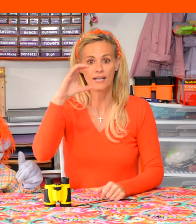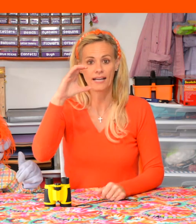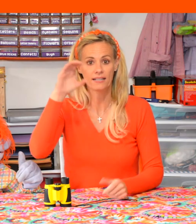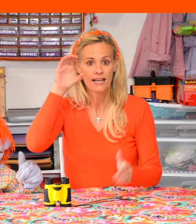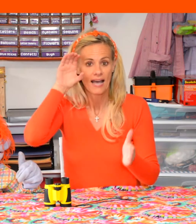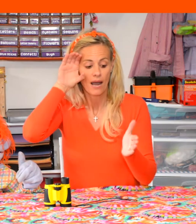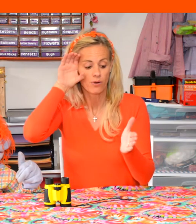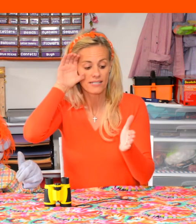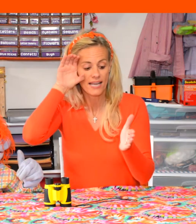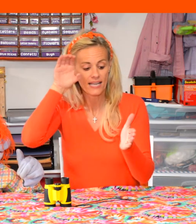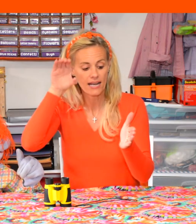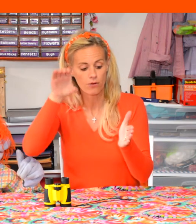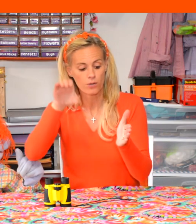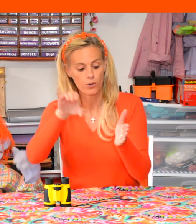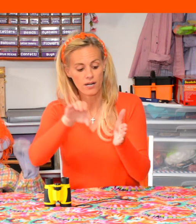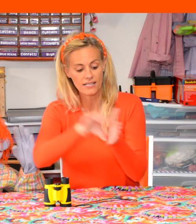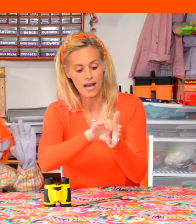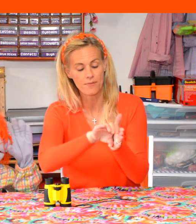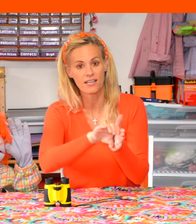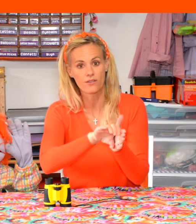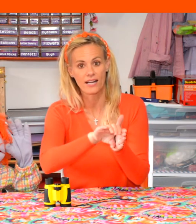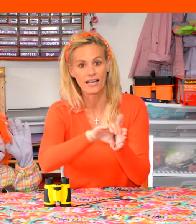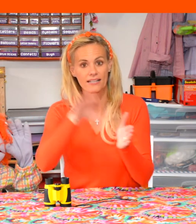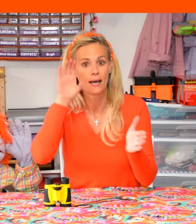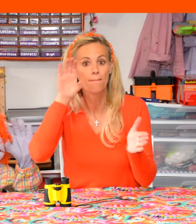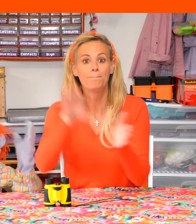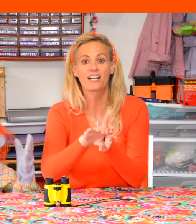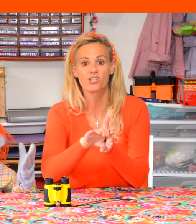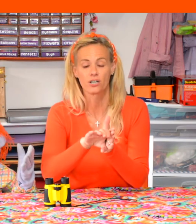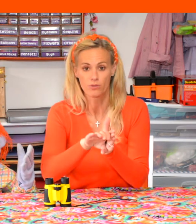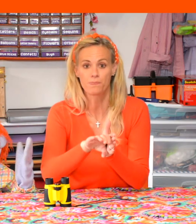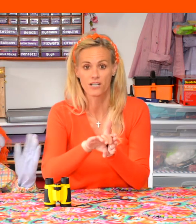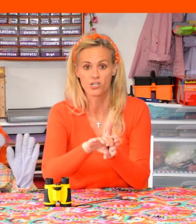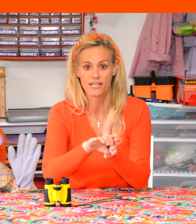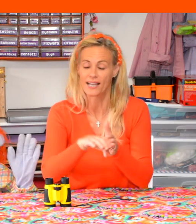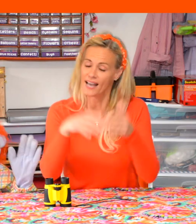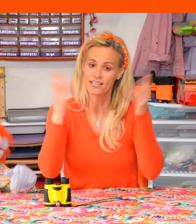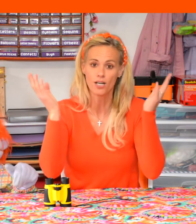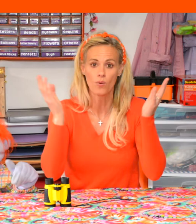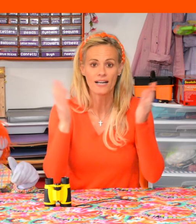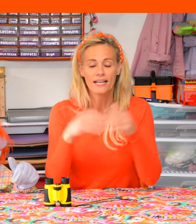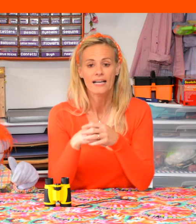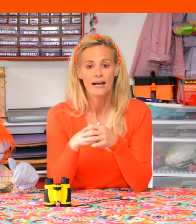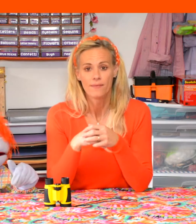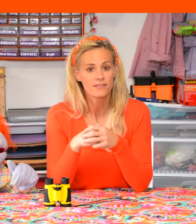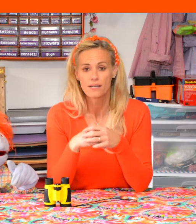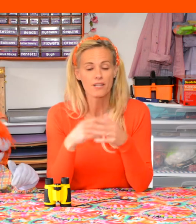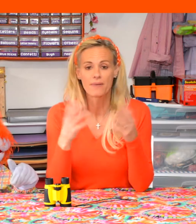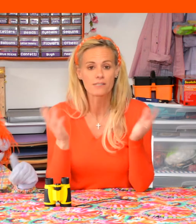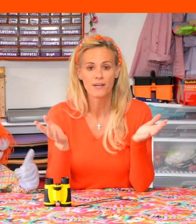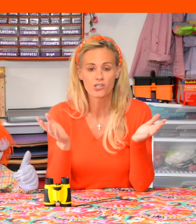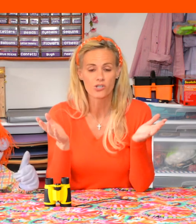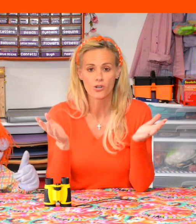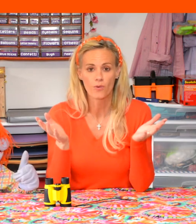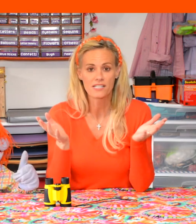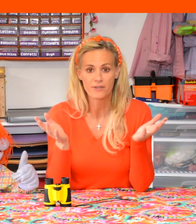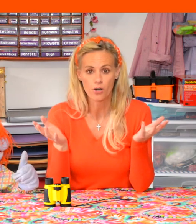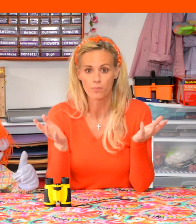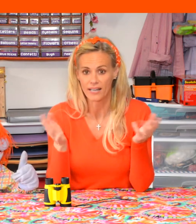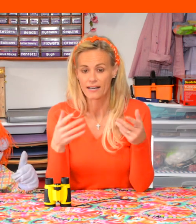hand, and we're going to take it, and we're going to put it on top of the other hand. Picture. It was picture day. And you know what? Some of the best pictures are the ones that we don't plan, and